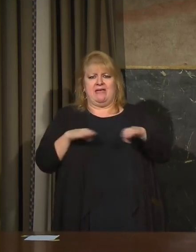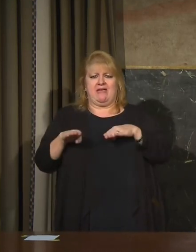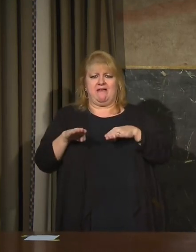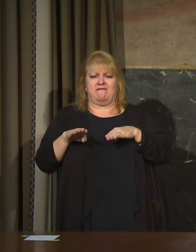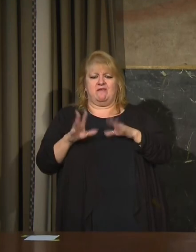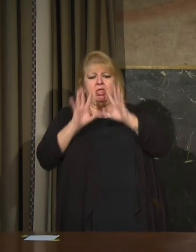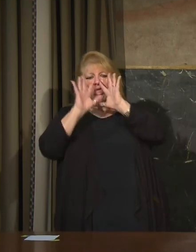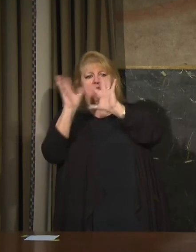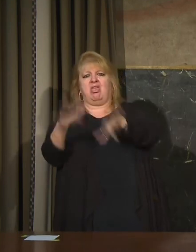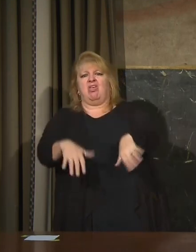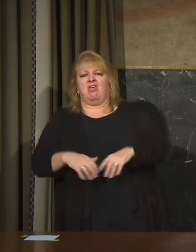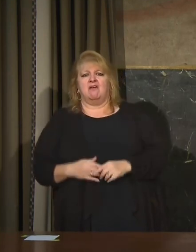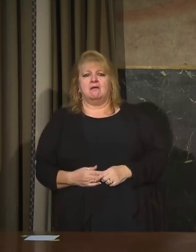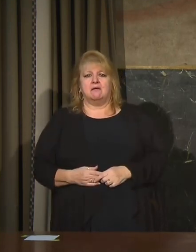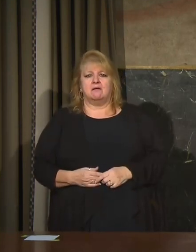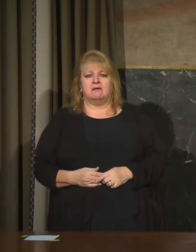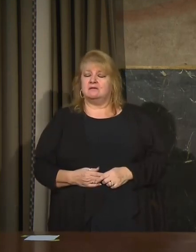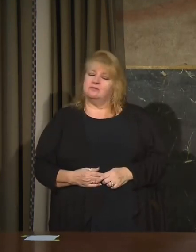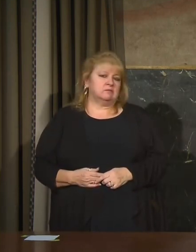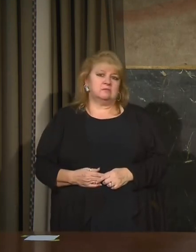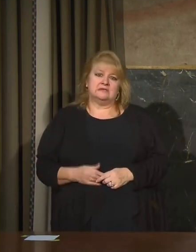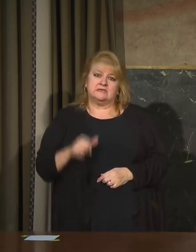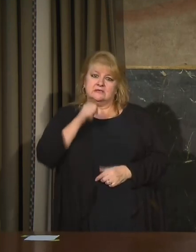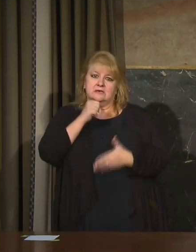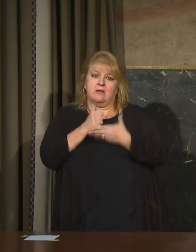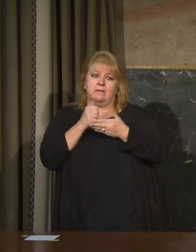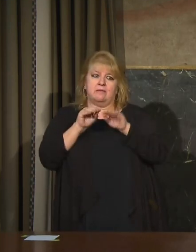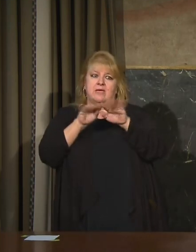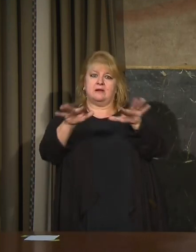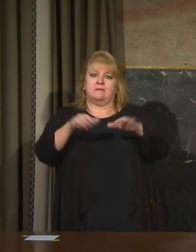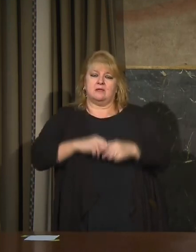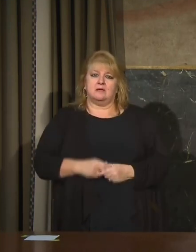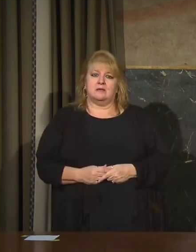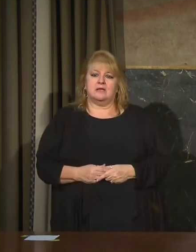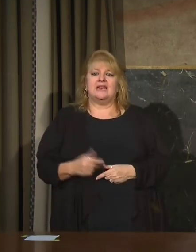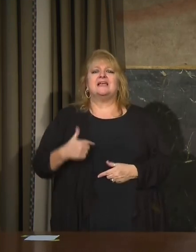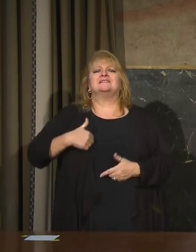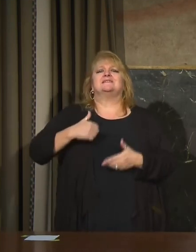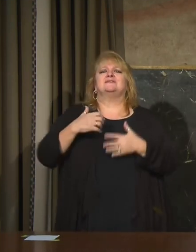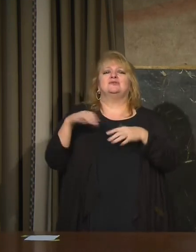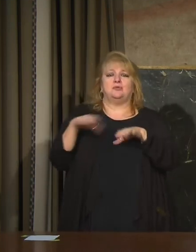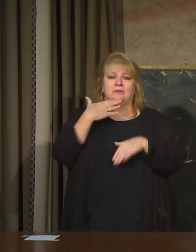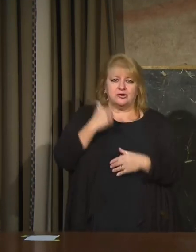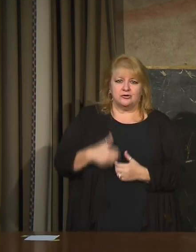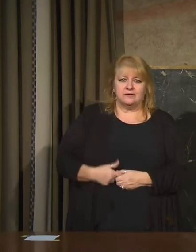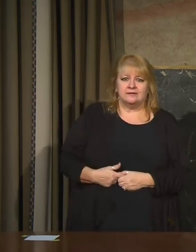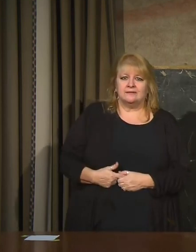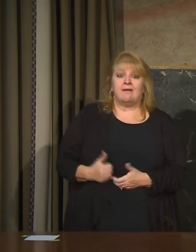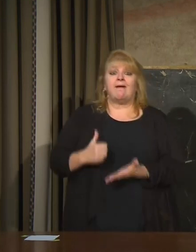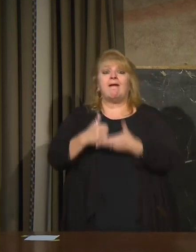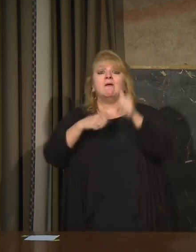So let's do better. Let's pray for one another. Let's lift one another up. Let's encourage one another.